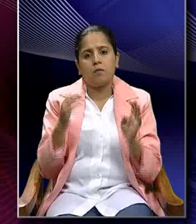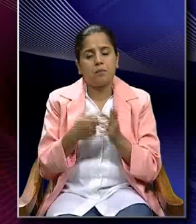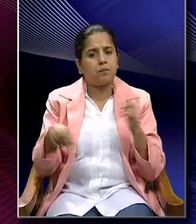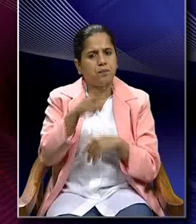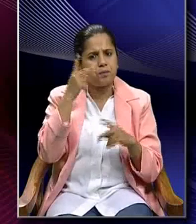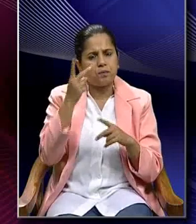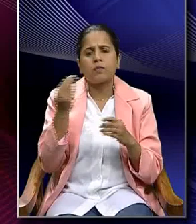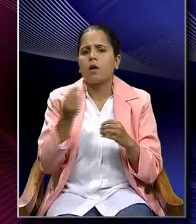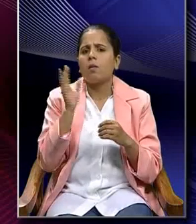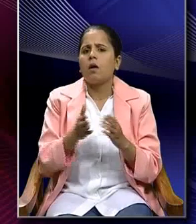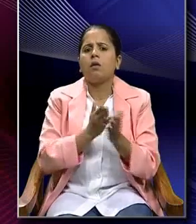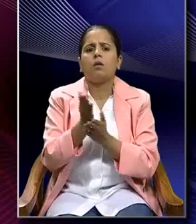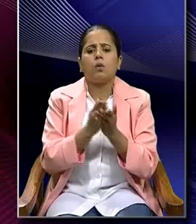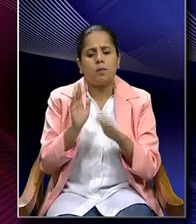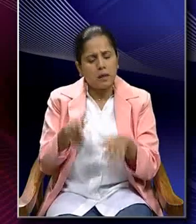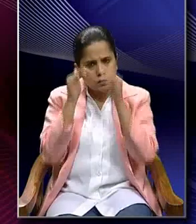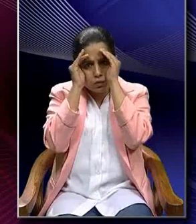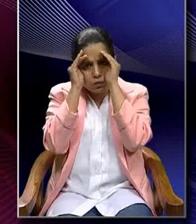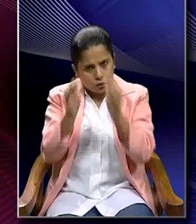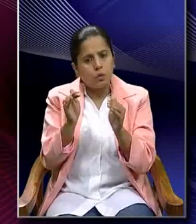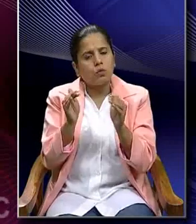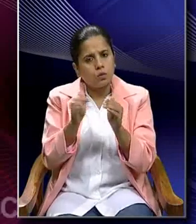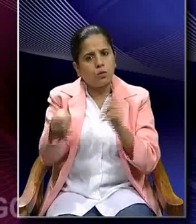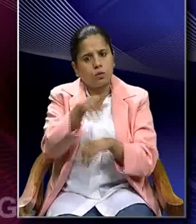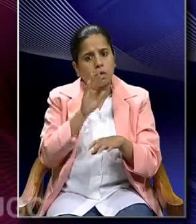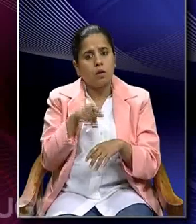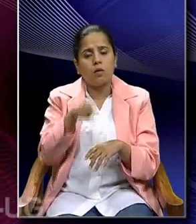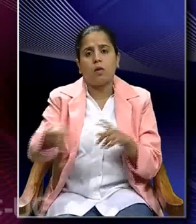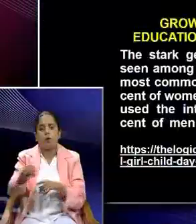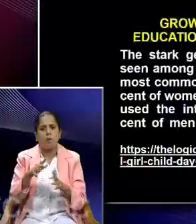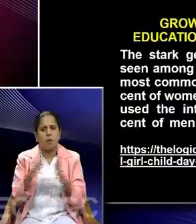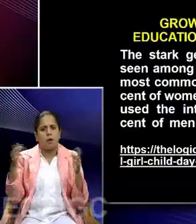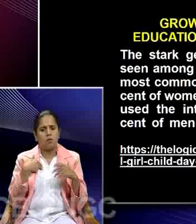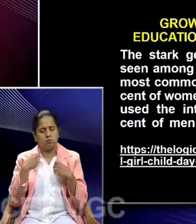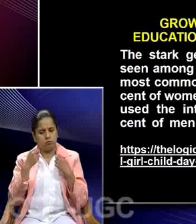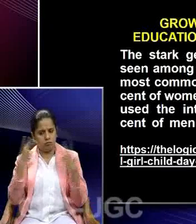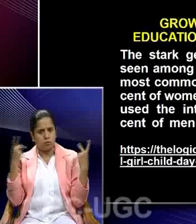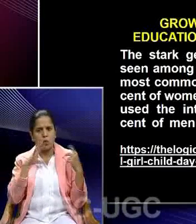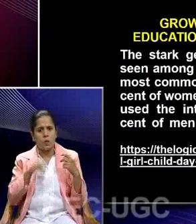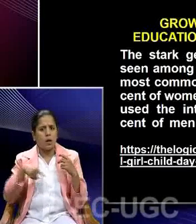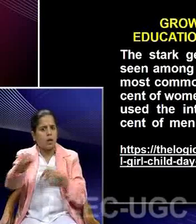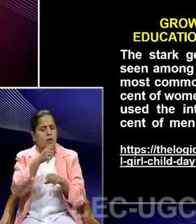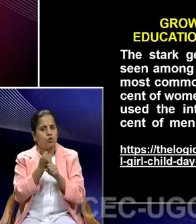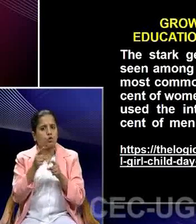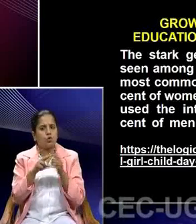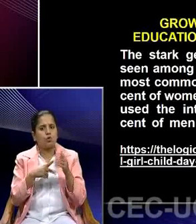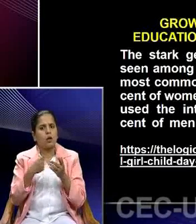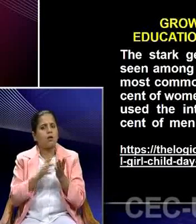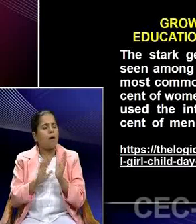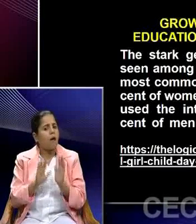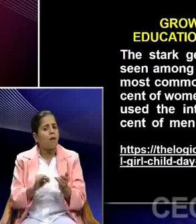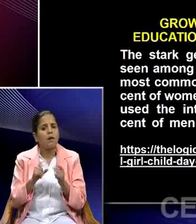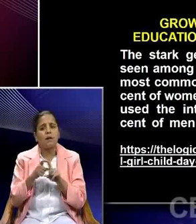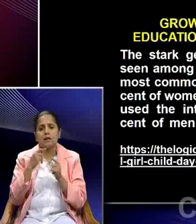be a certain kind of focus. So you have a stark gender disparity, even not only